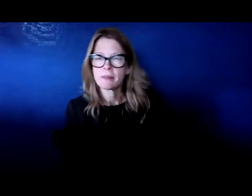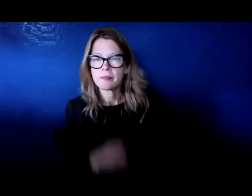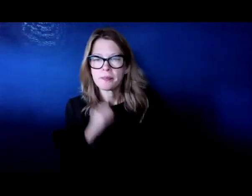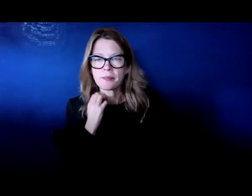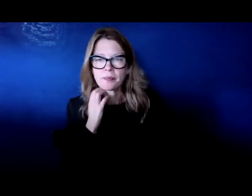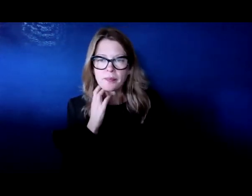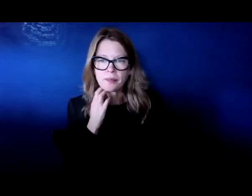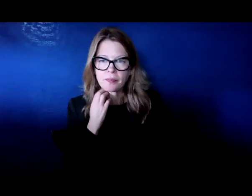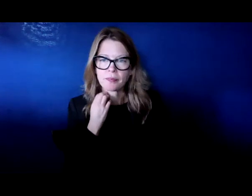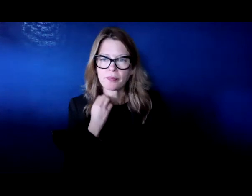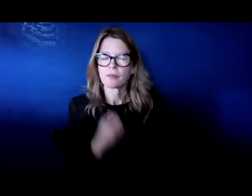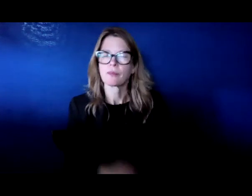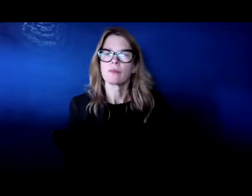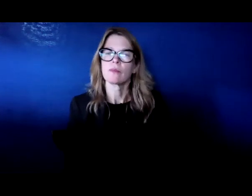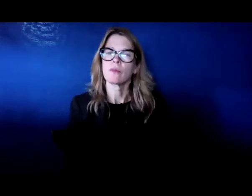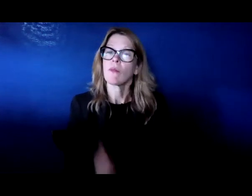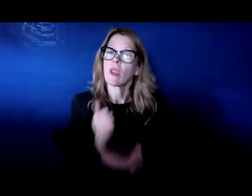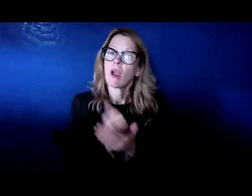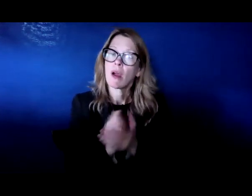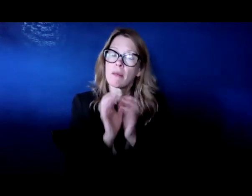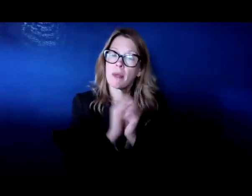be forever.